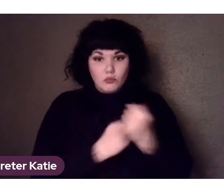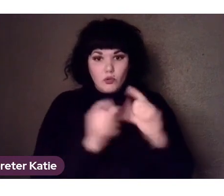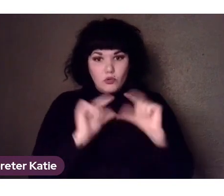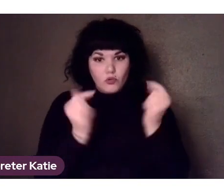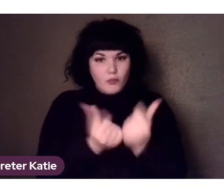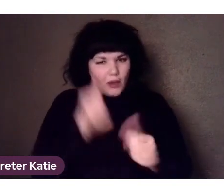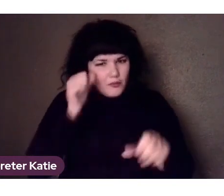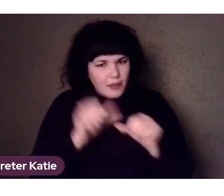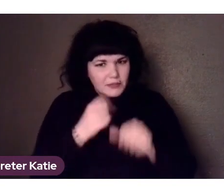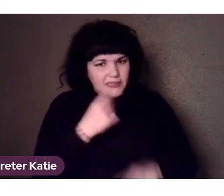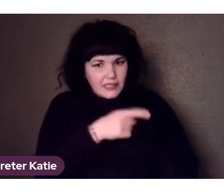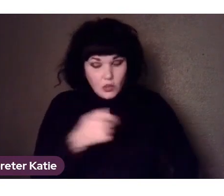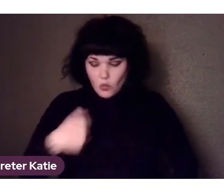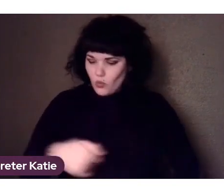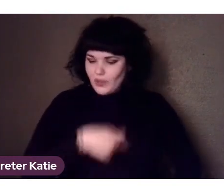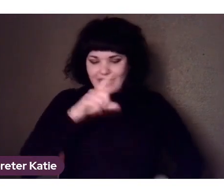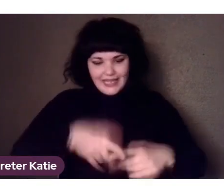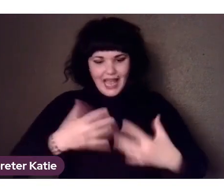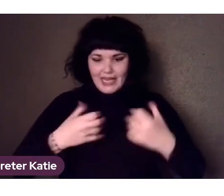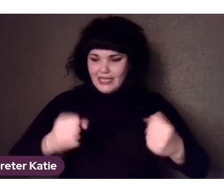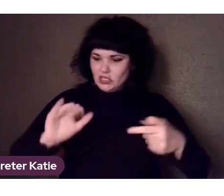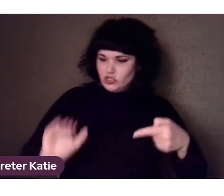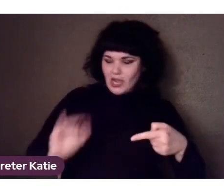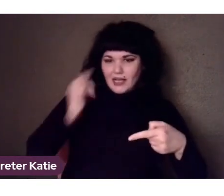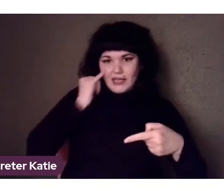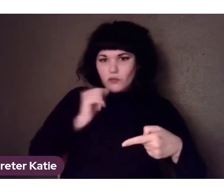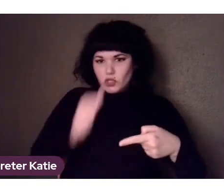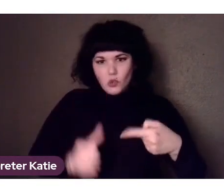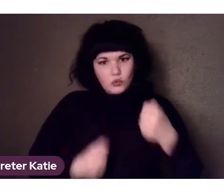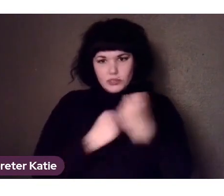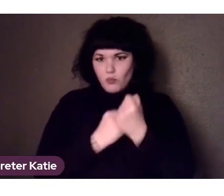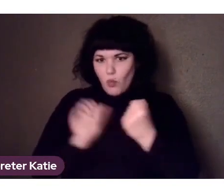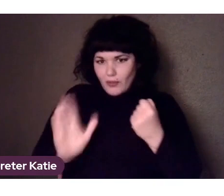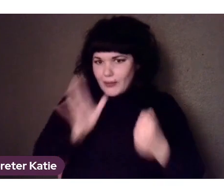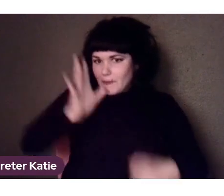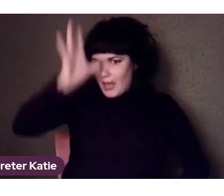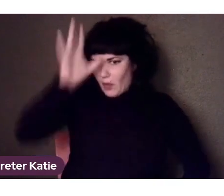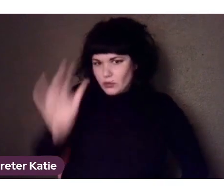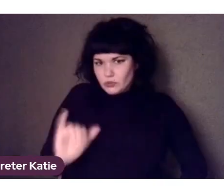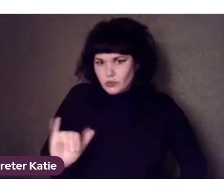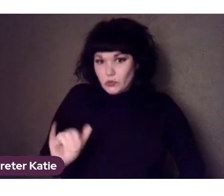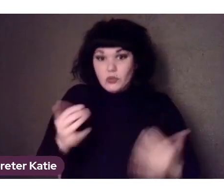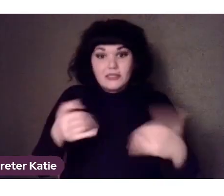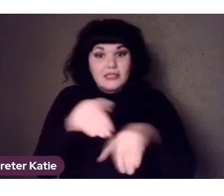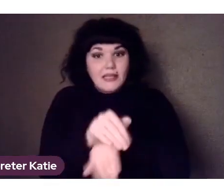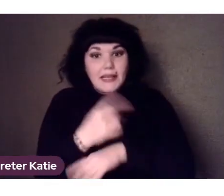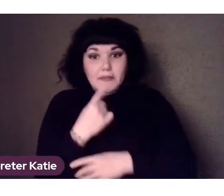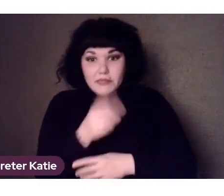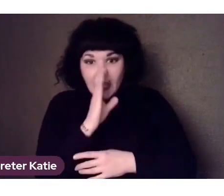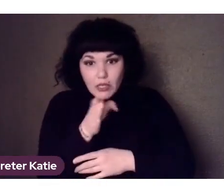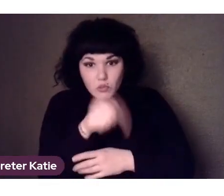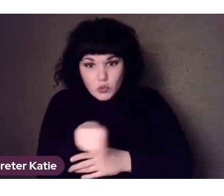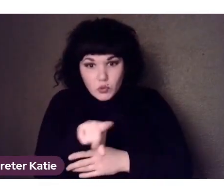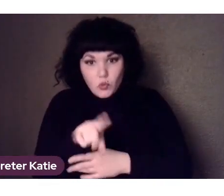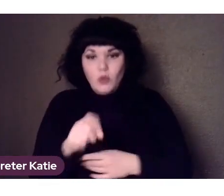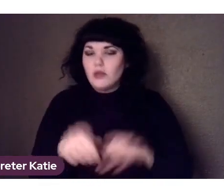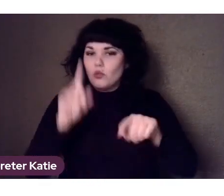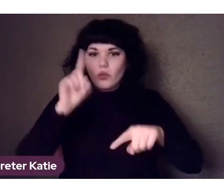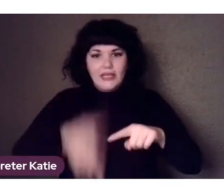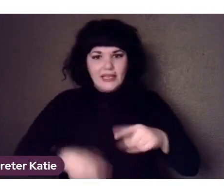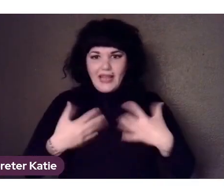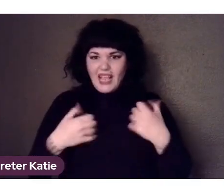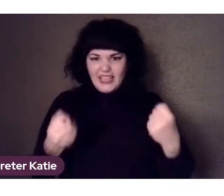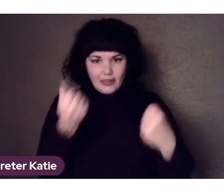heal a child if we don't support the parents too. Tonight, I'm saying to you that we cannot heal